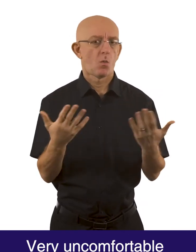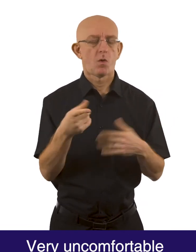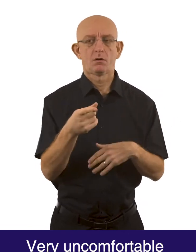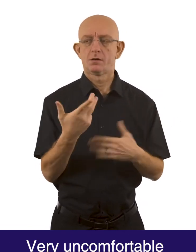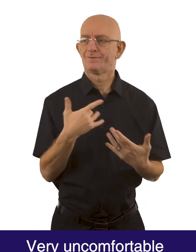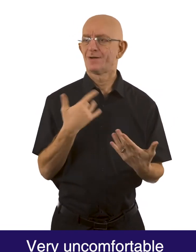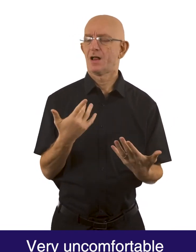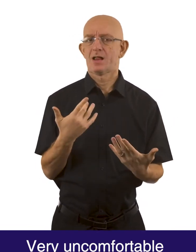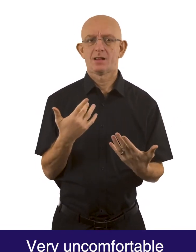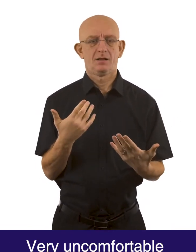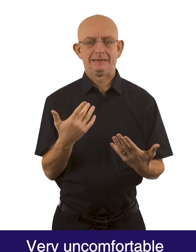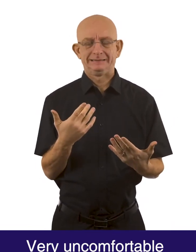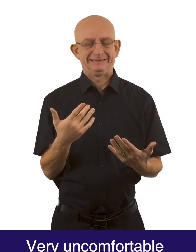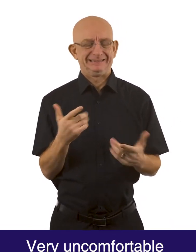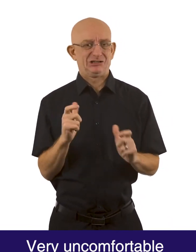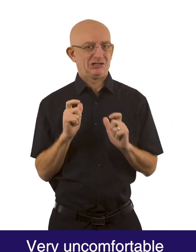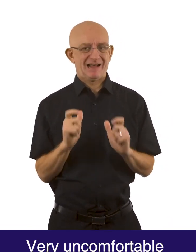Very uncomfortable.